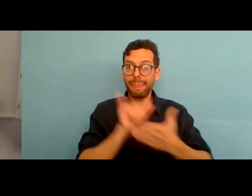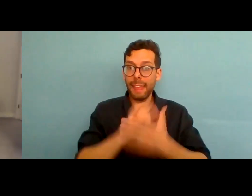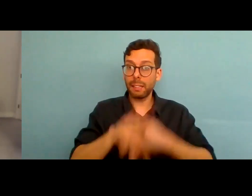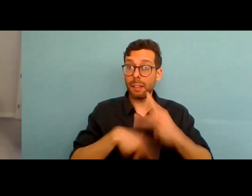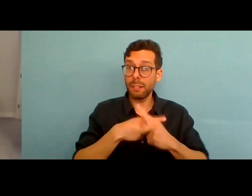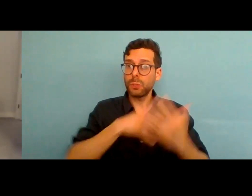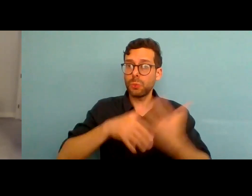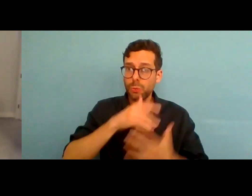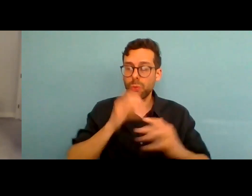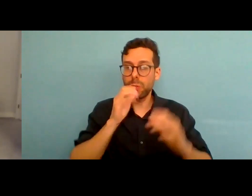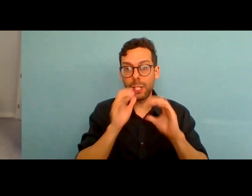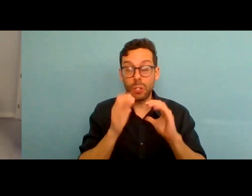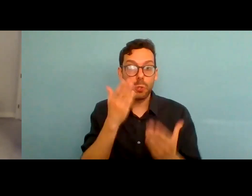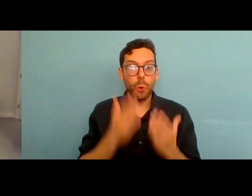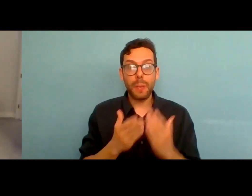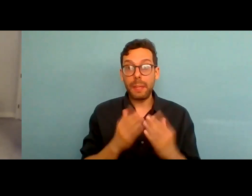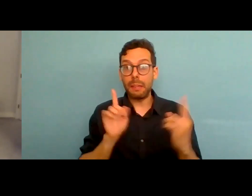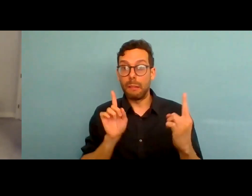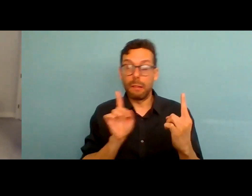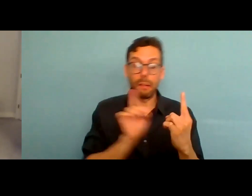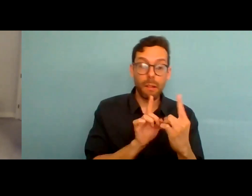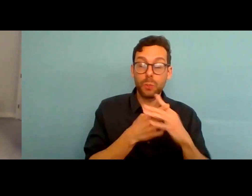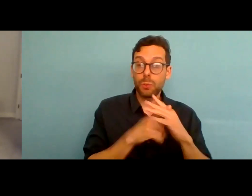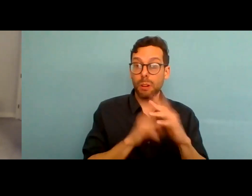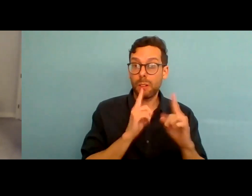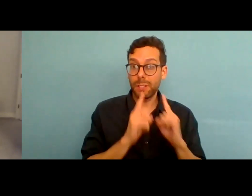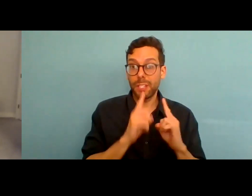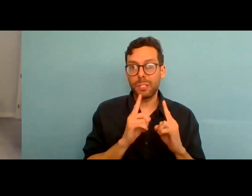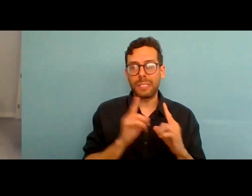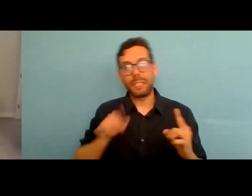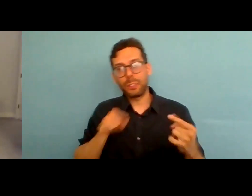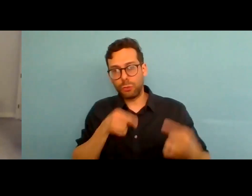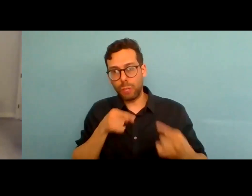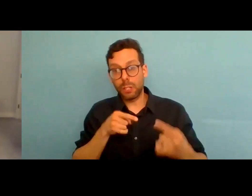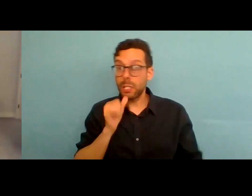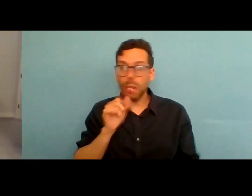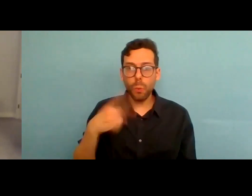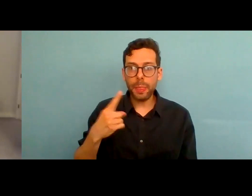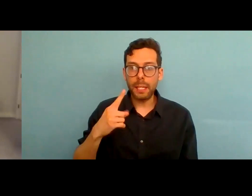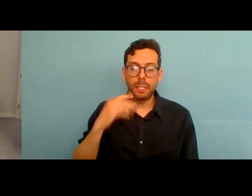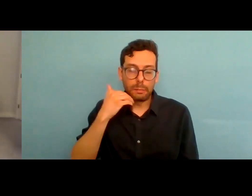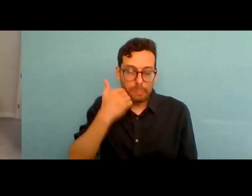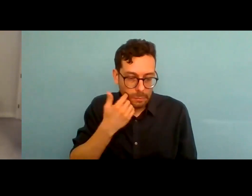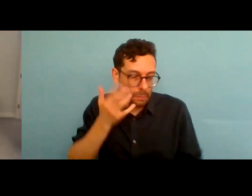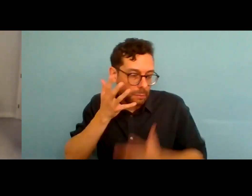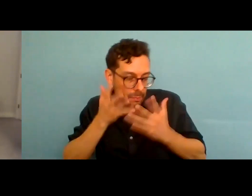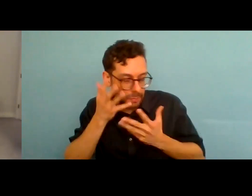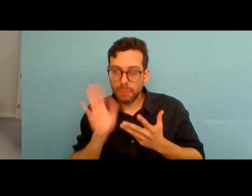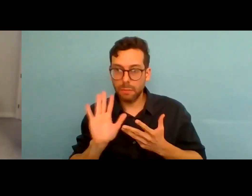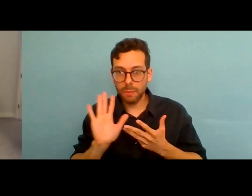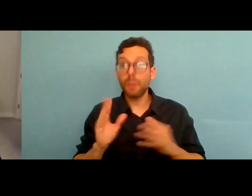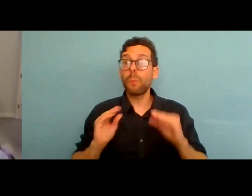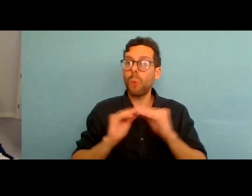start a conversation. So for example, it's not just about being shy either. So it may be like a very awkward approach. They may